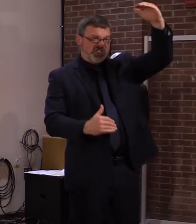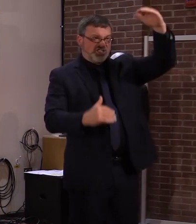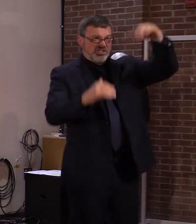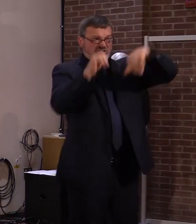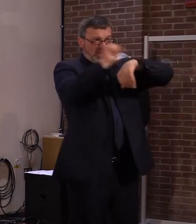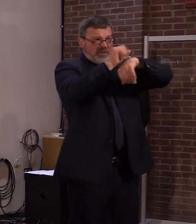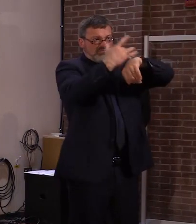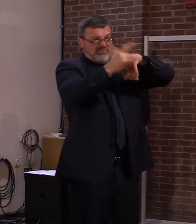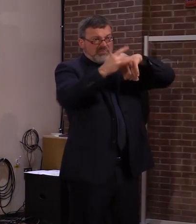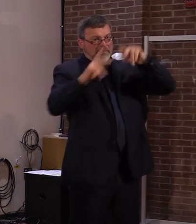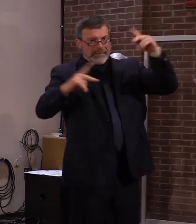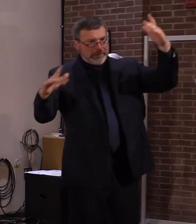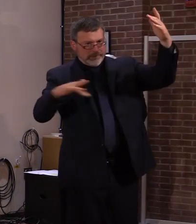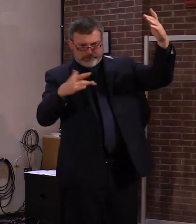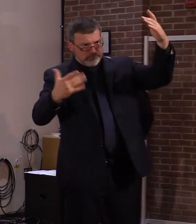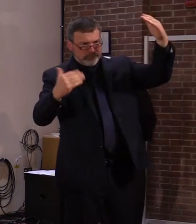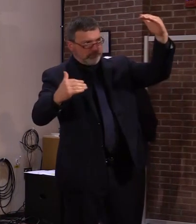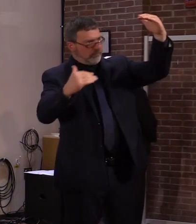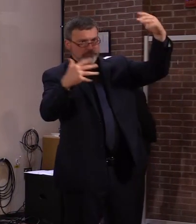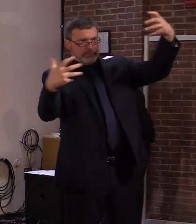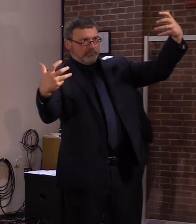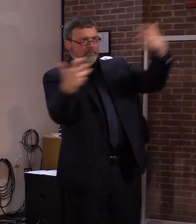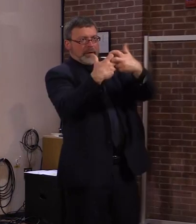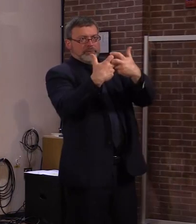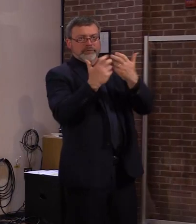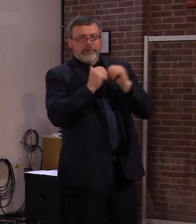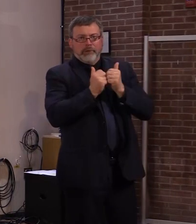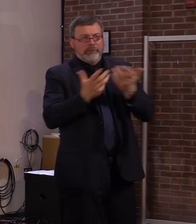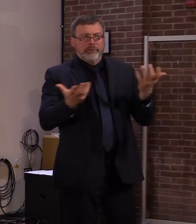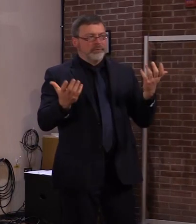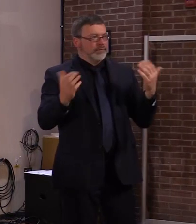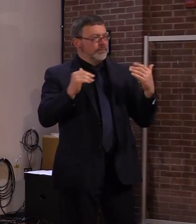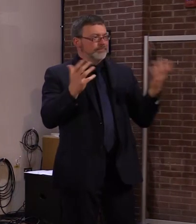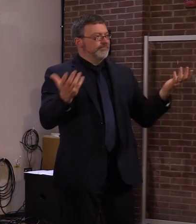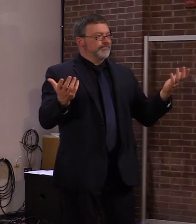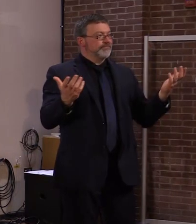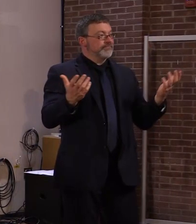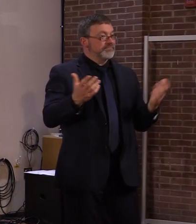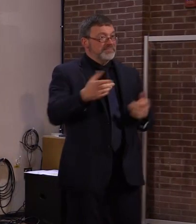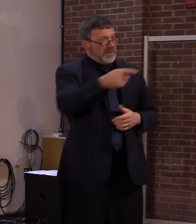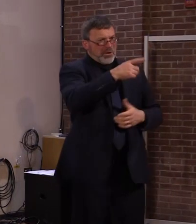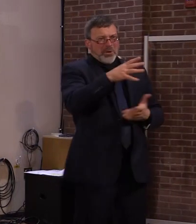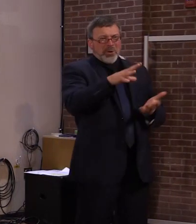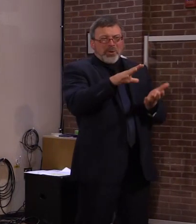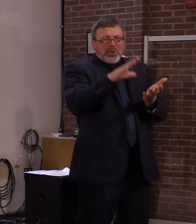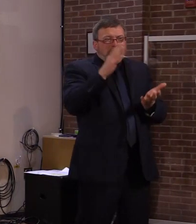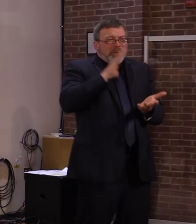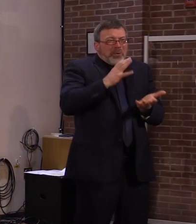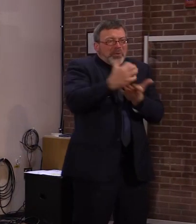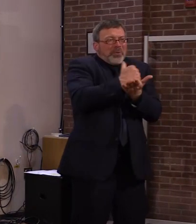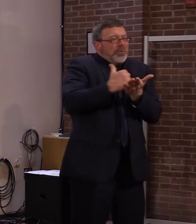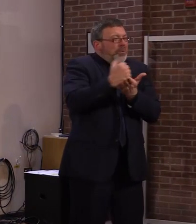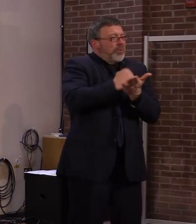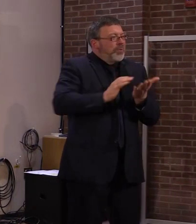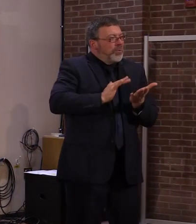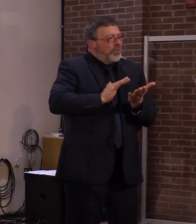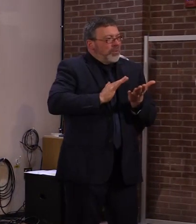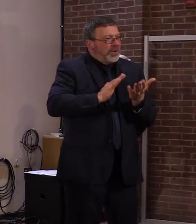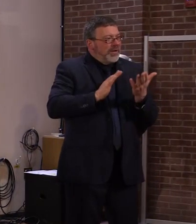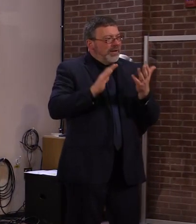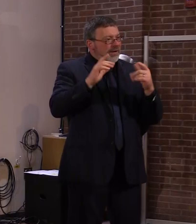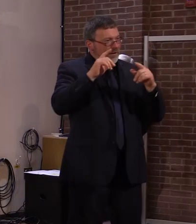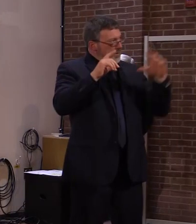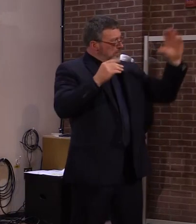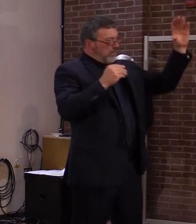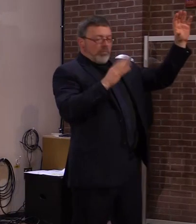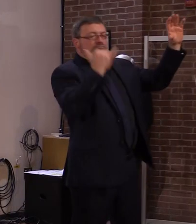news to have this additional funding, we need to make sure that we focus on the right things. And